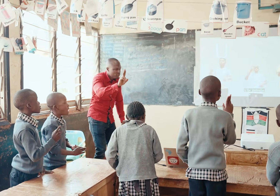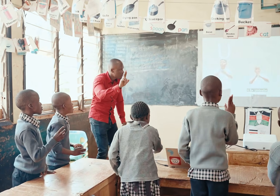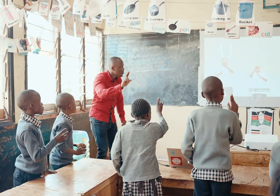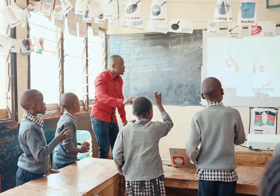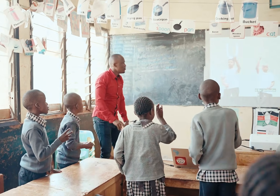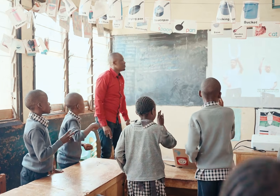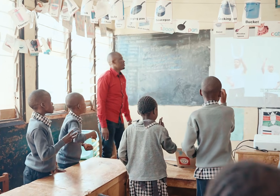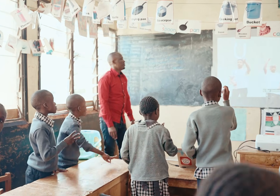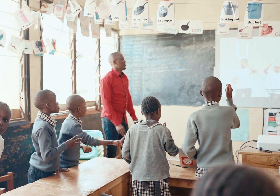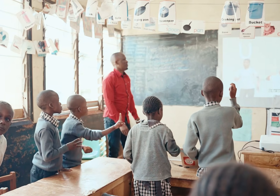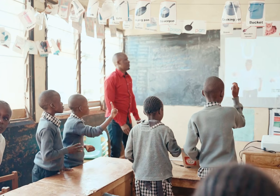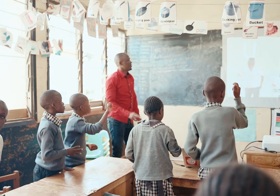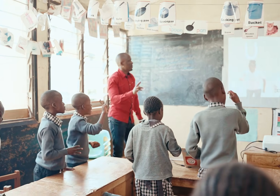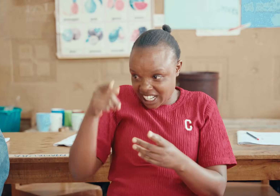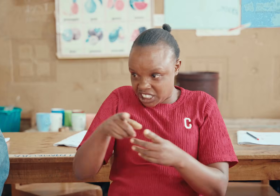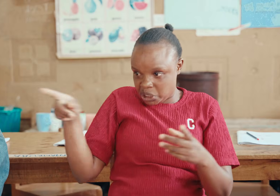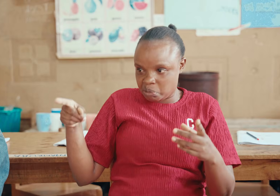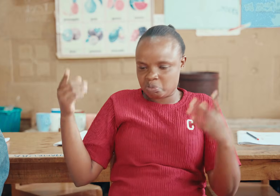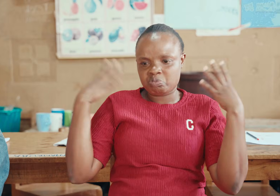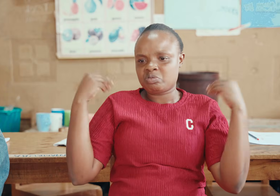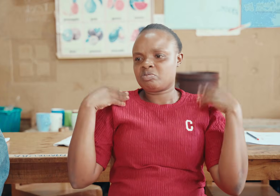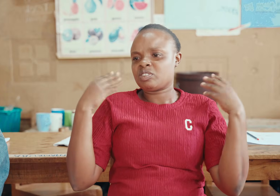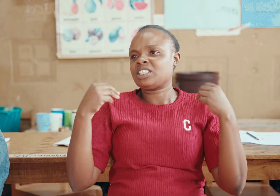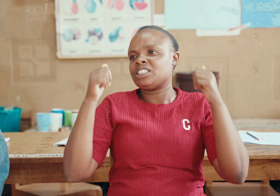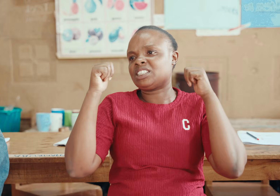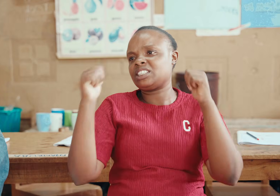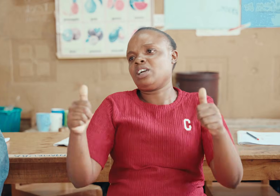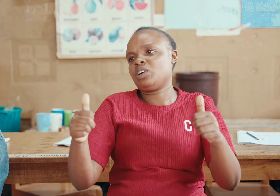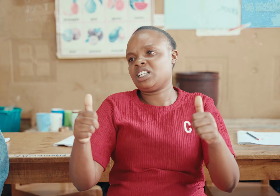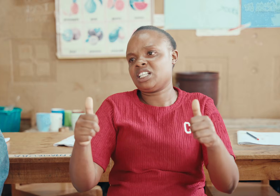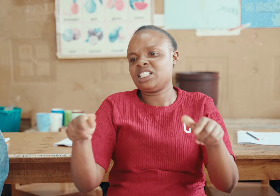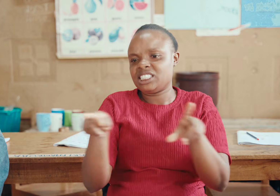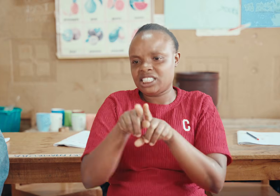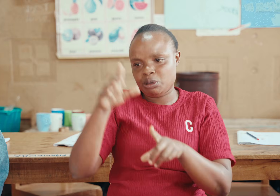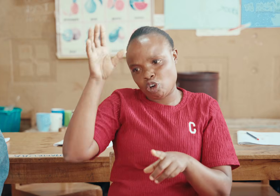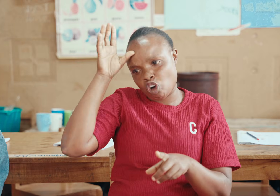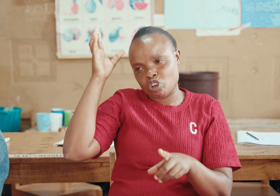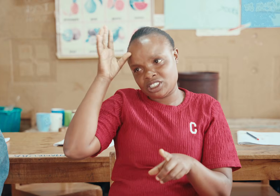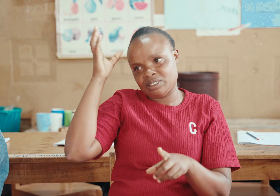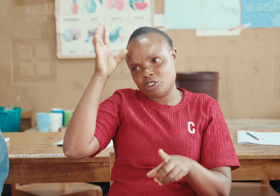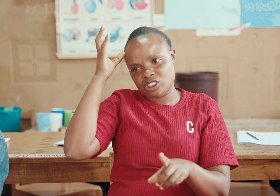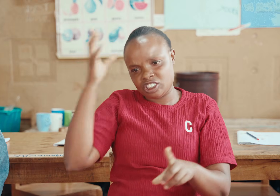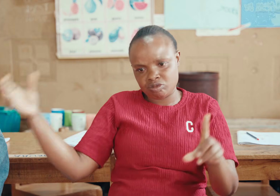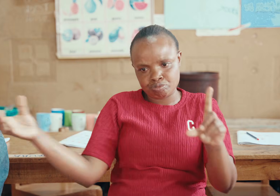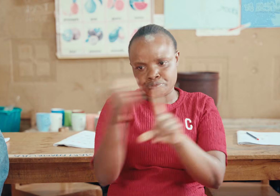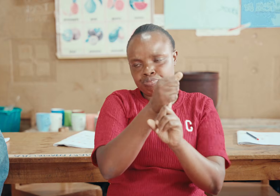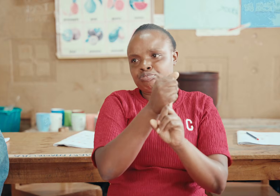and that the children enjoy the learning activities in class. And then when they practice, they become better. And then the concept